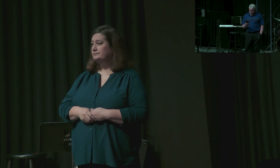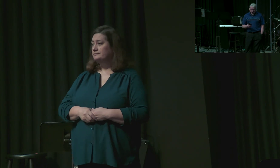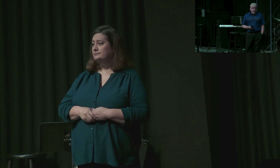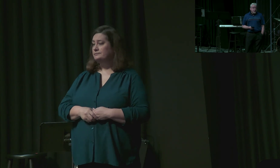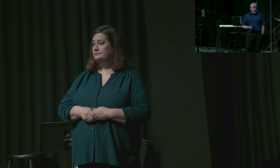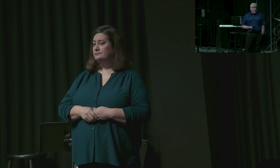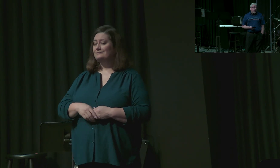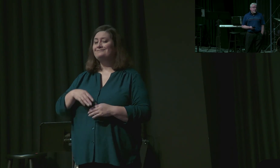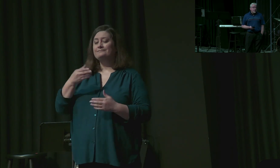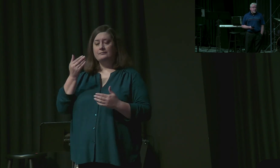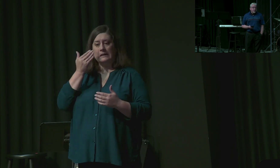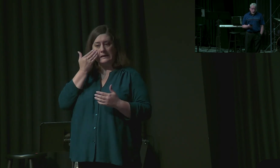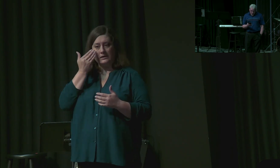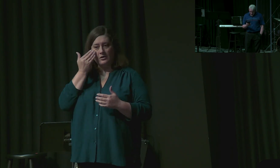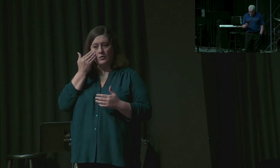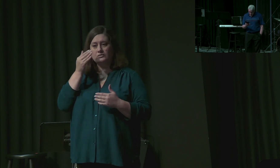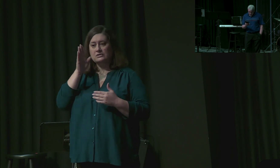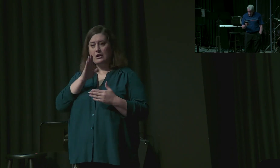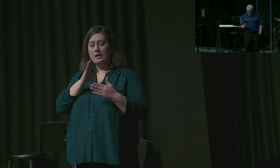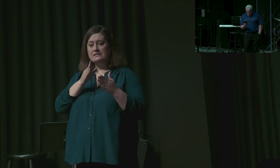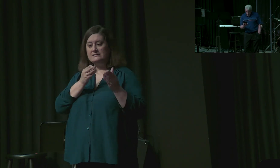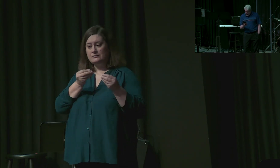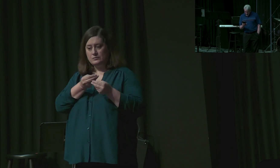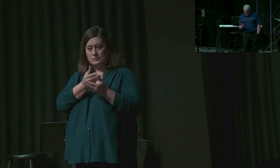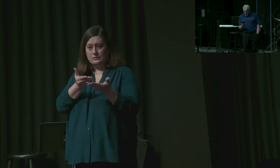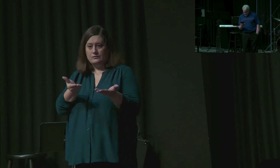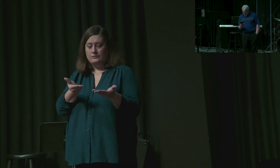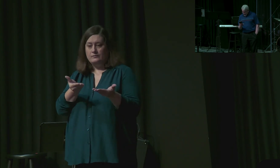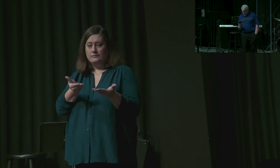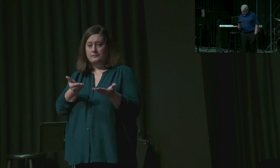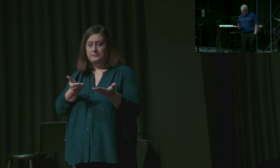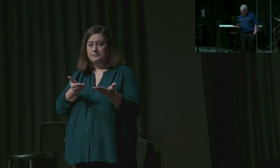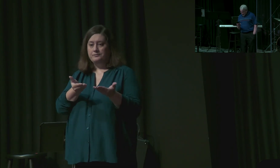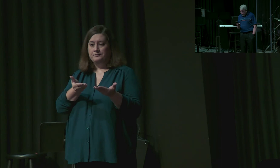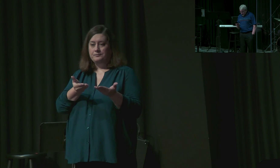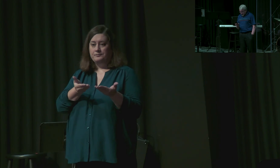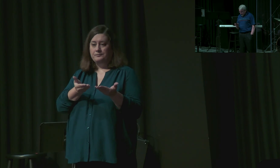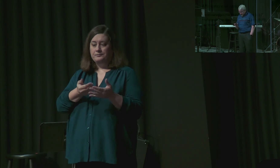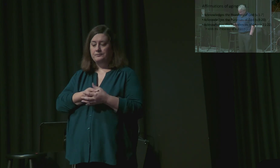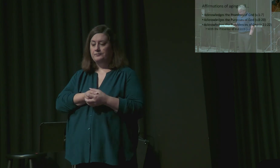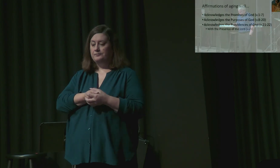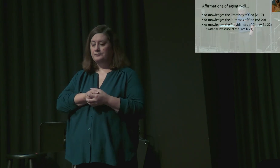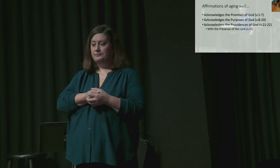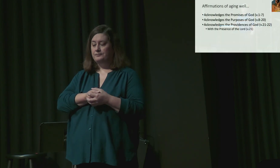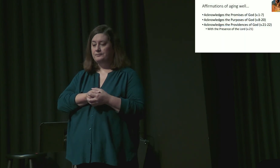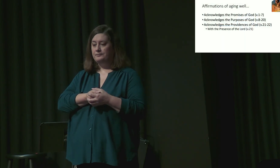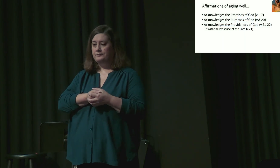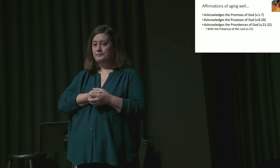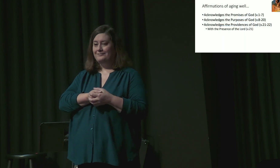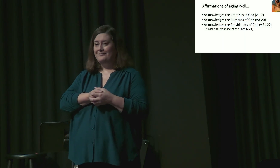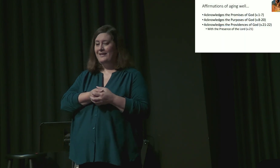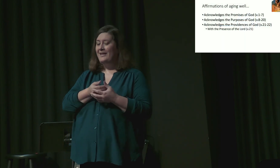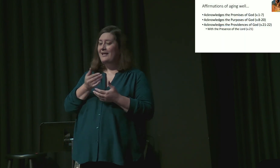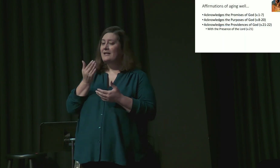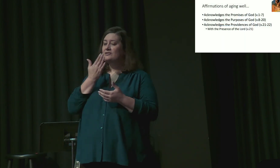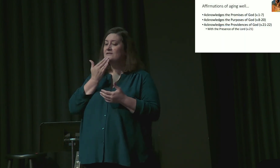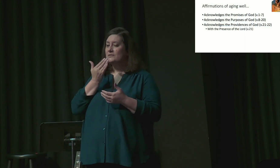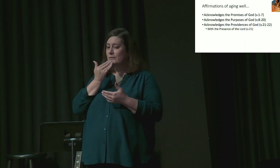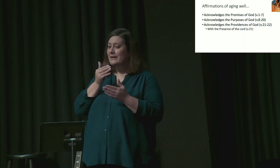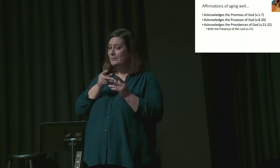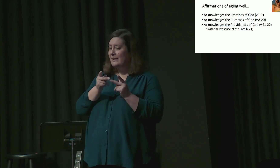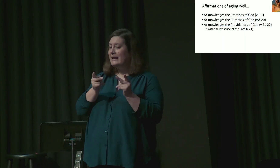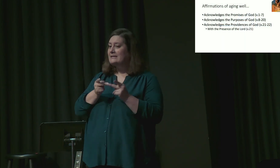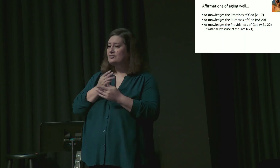he acknowledges the providence of God in God's presence with them. There's no sweeter place to